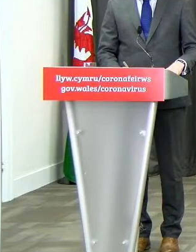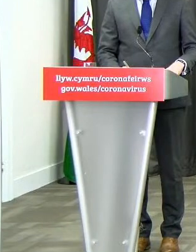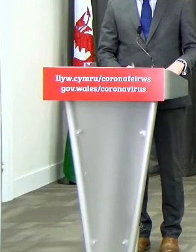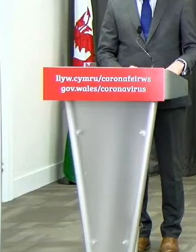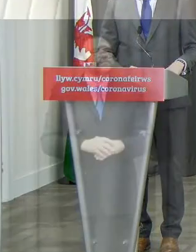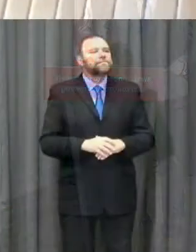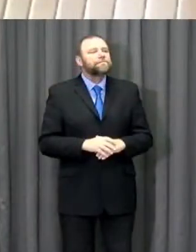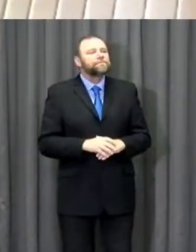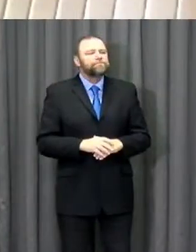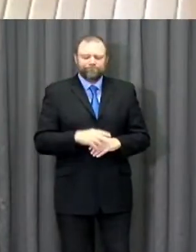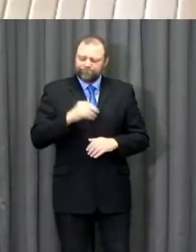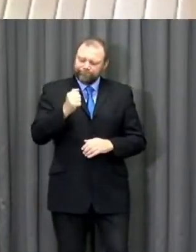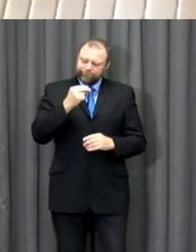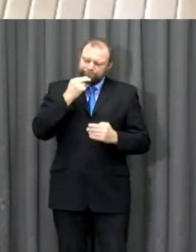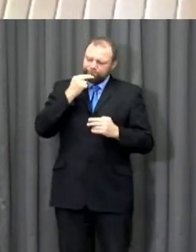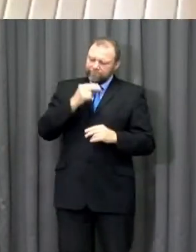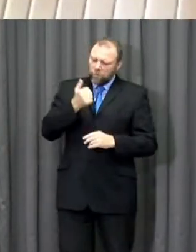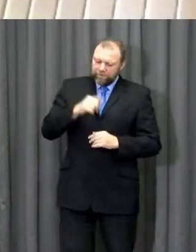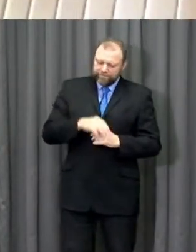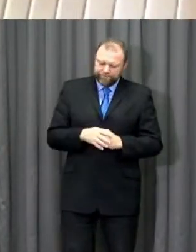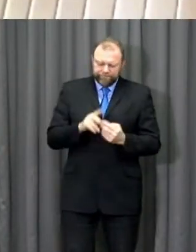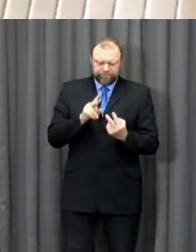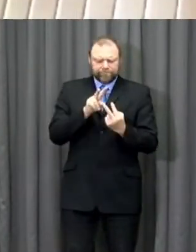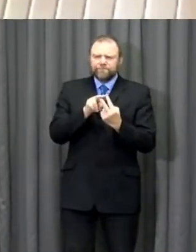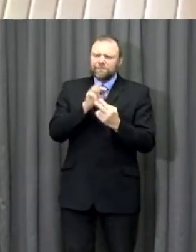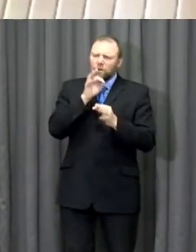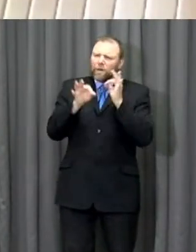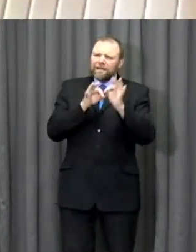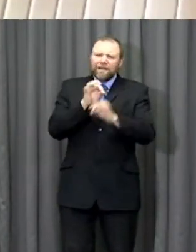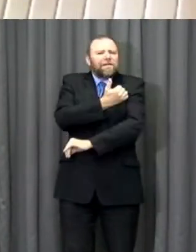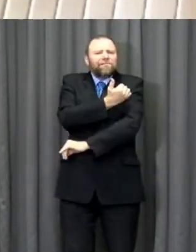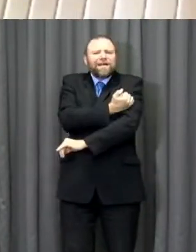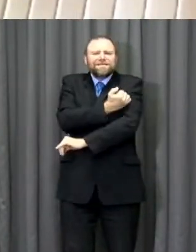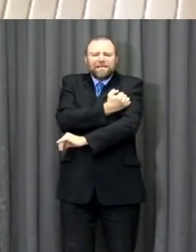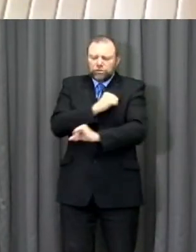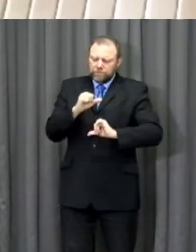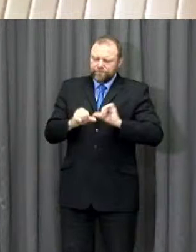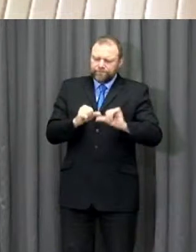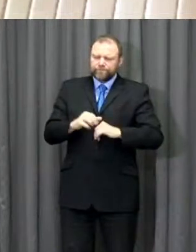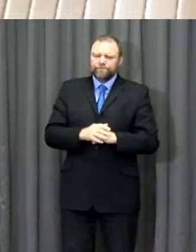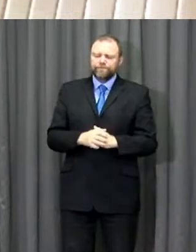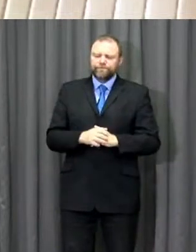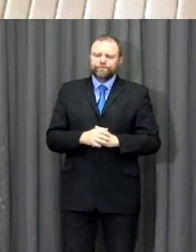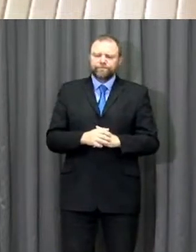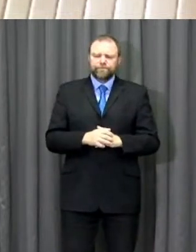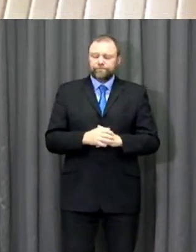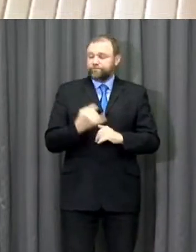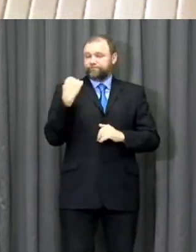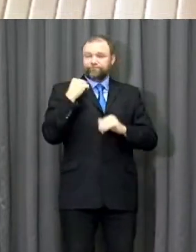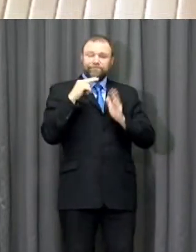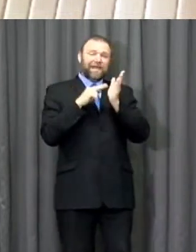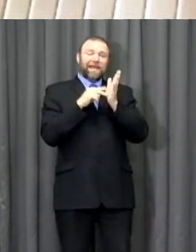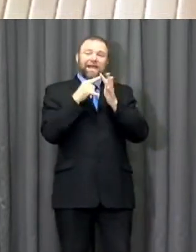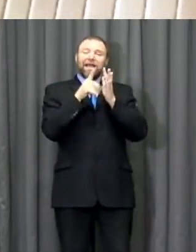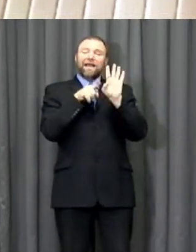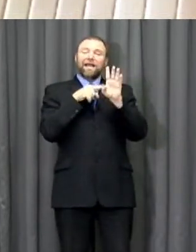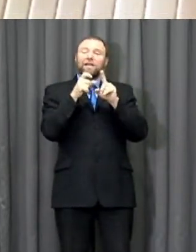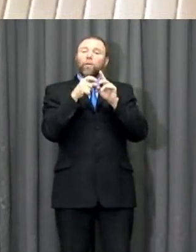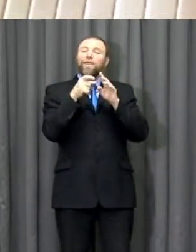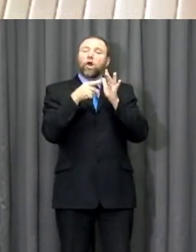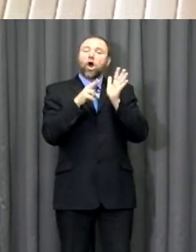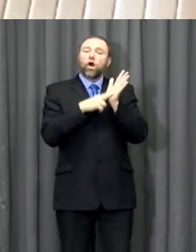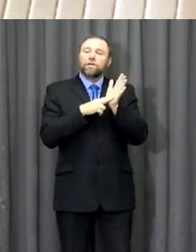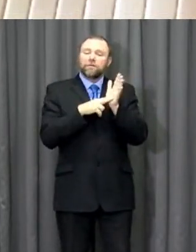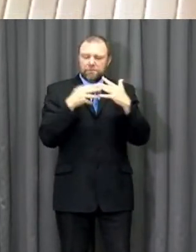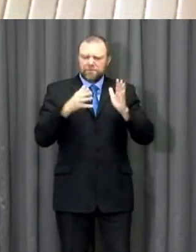out to you both. I've got a couple of questions on the vaccination programme, if that's okay. Newyddion has spoken to families across Wales that are